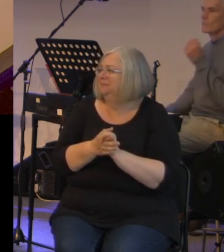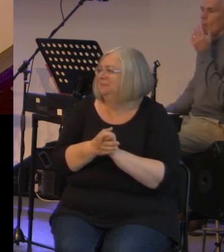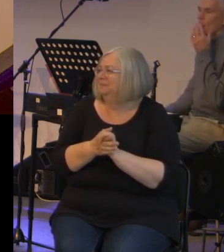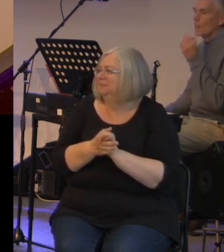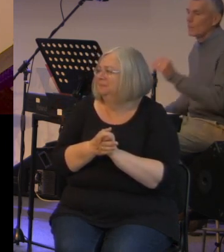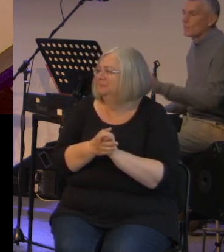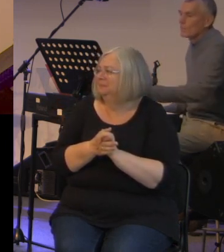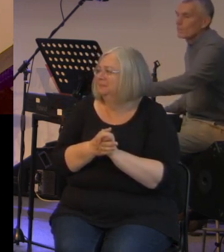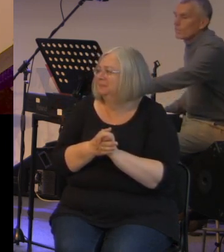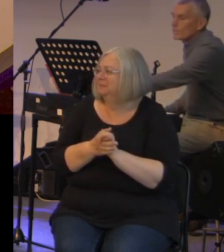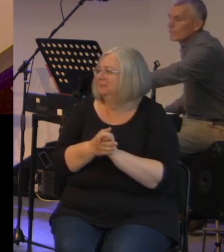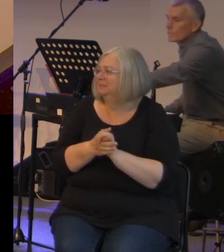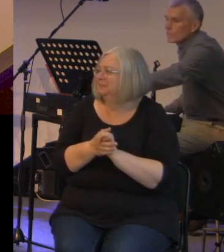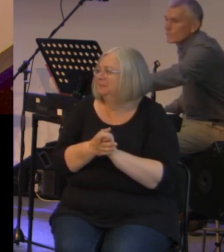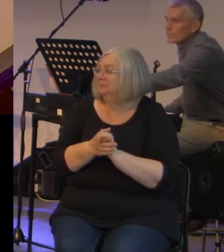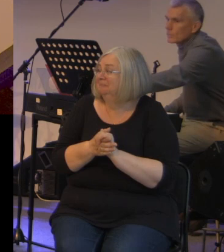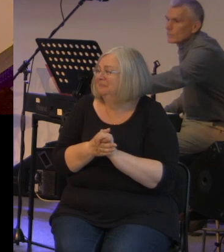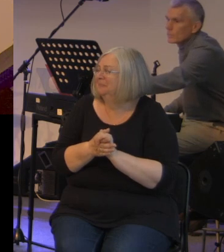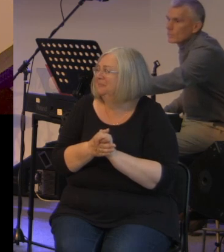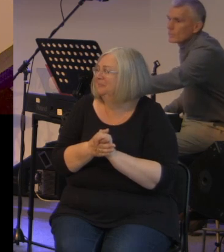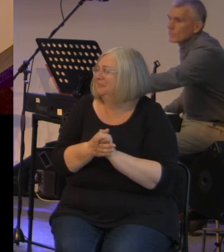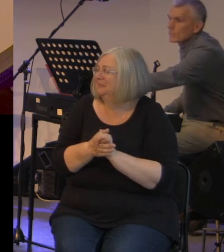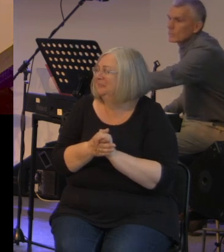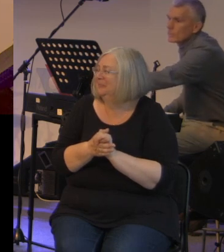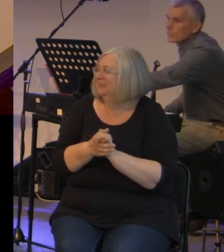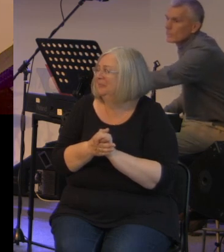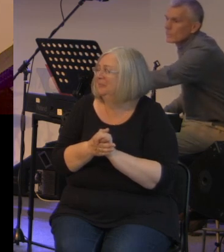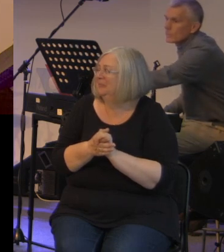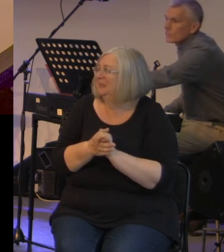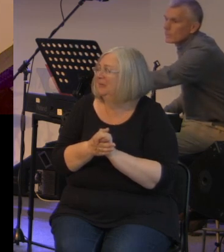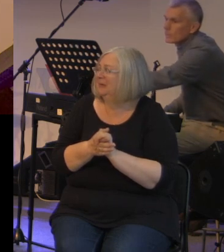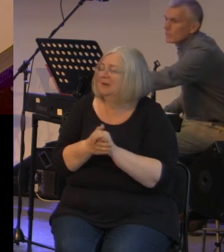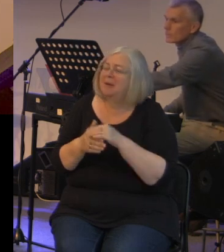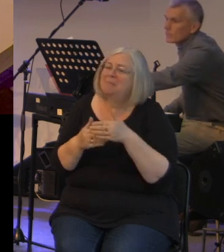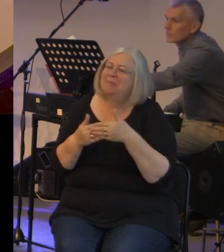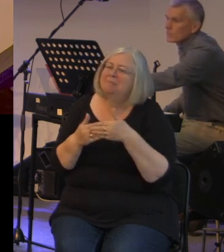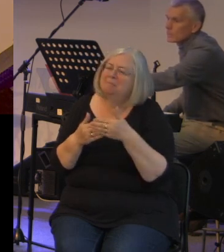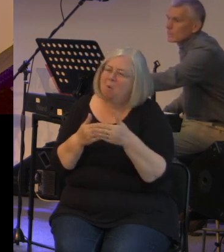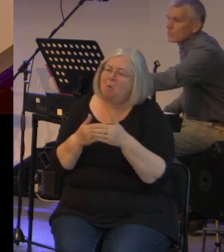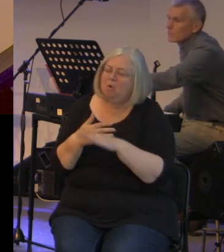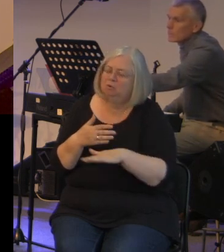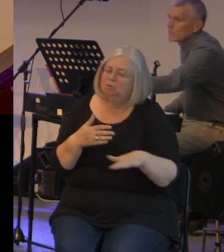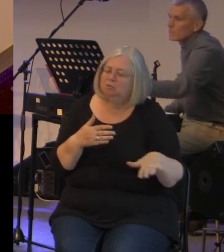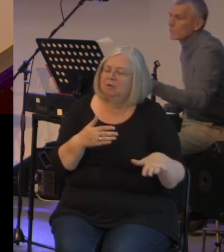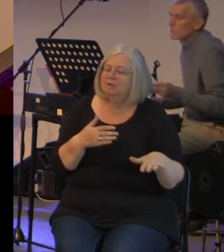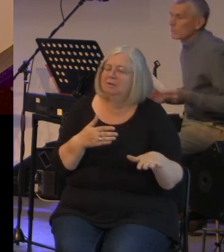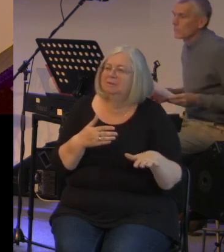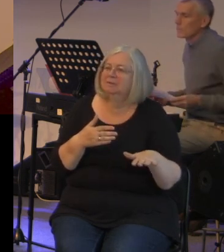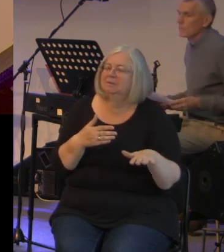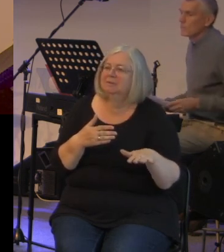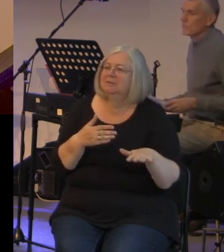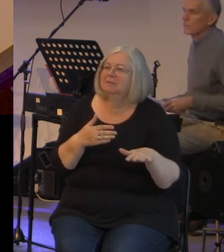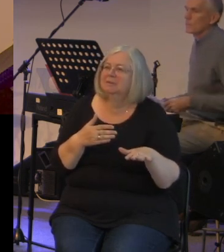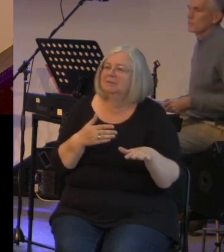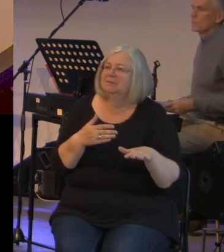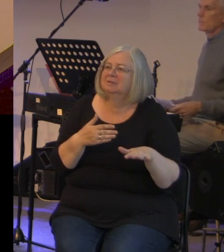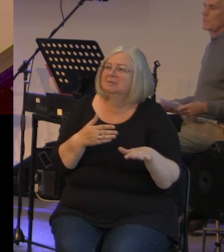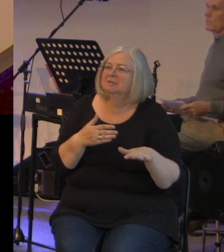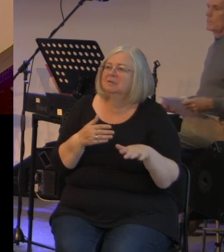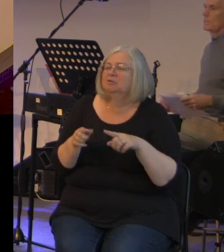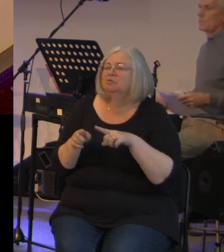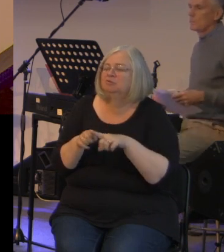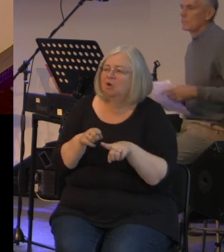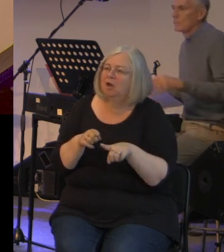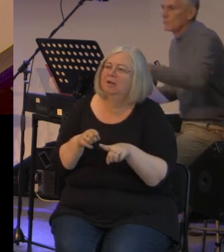per normal. And just because there'll be more children than normal, please do try and arrive a little